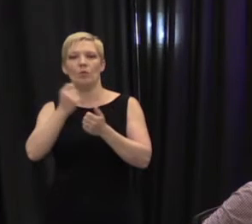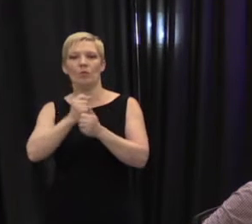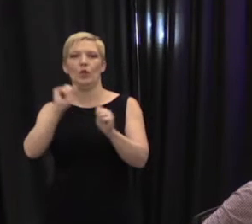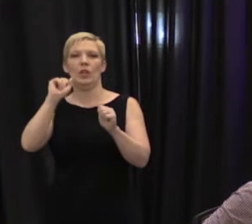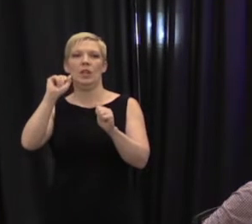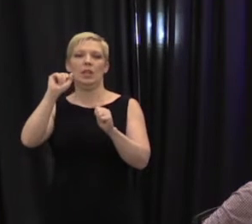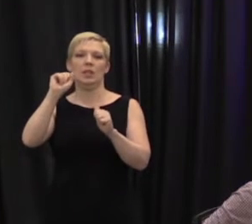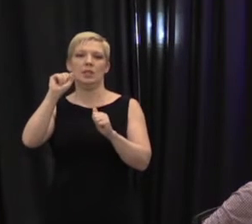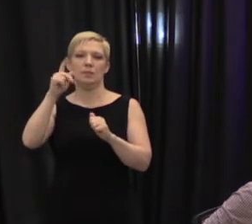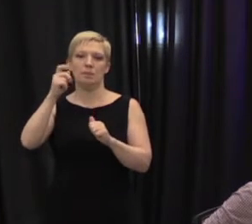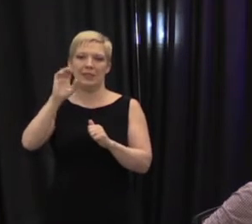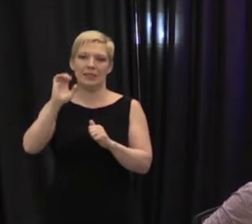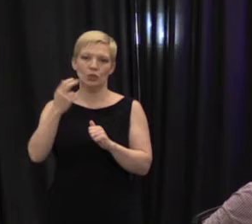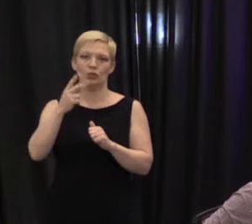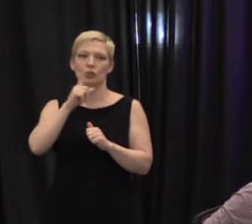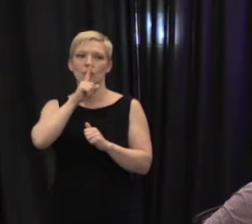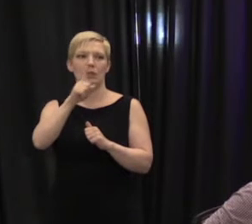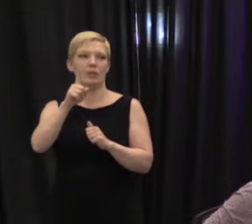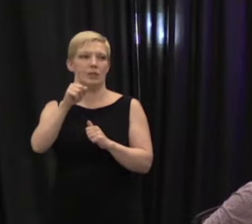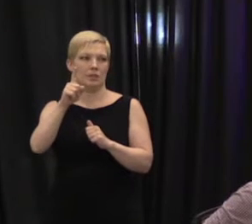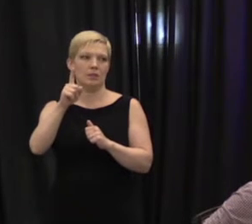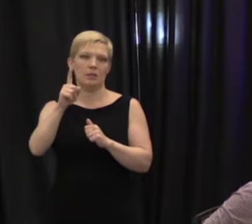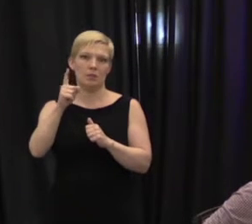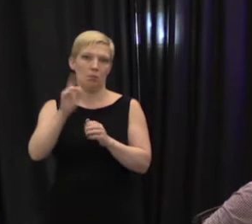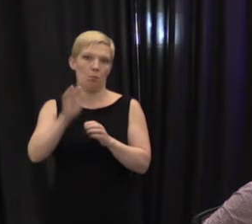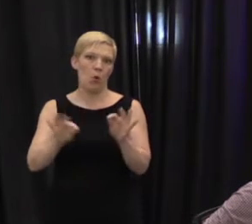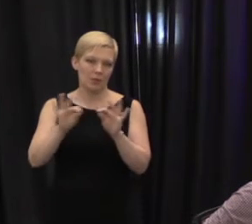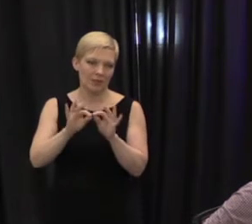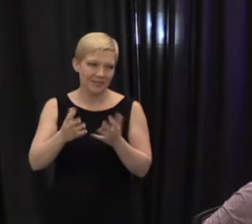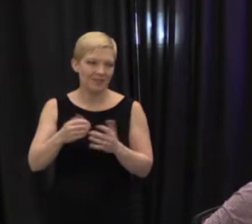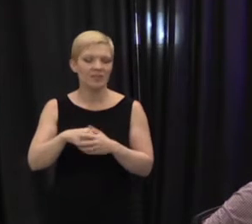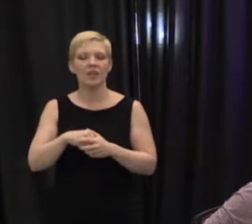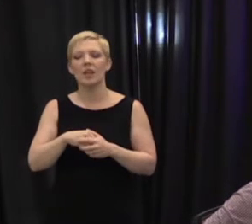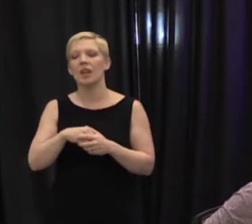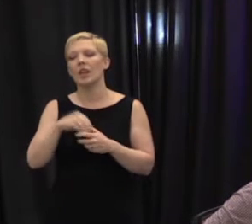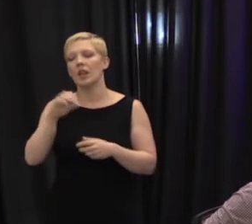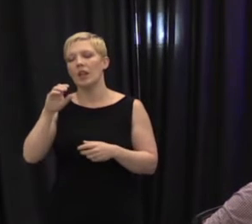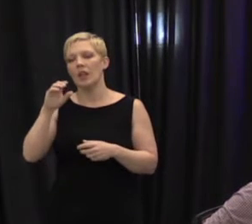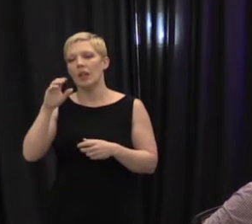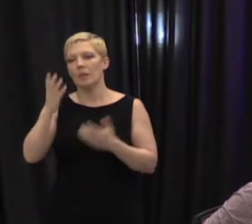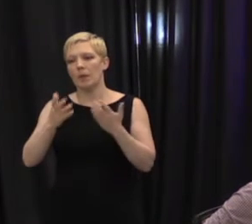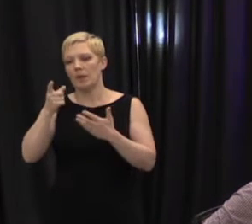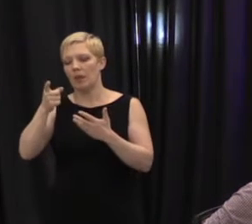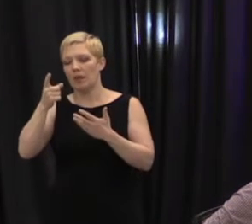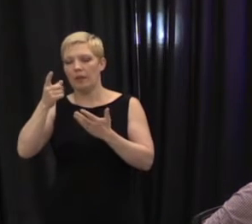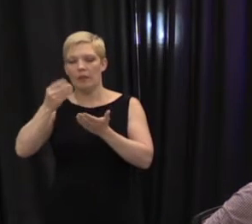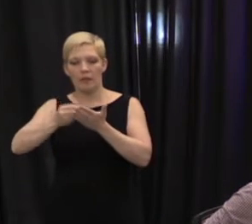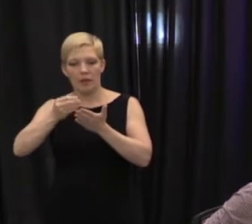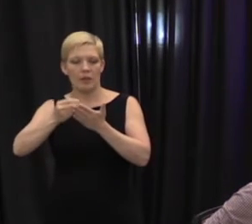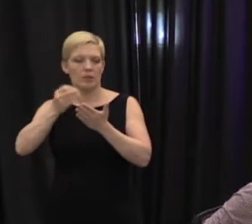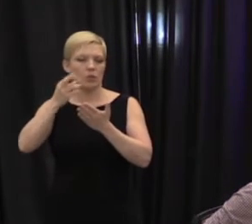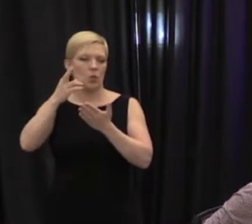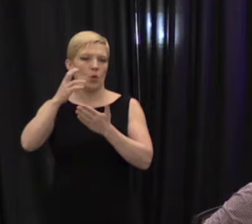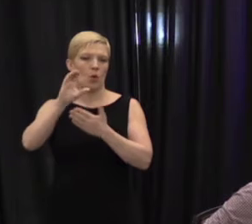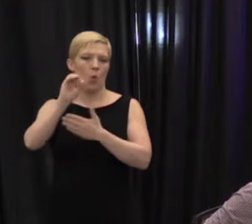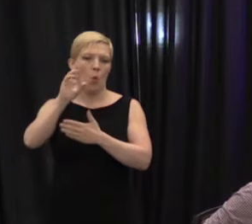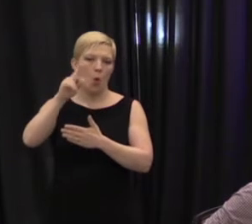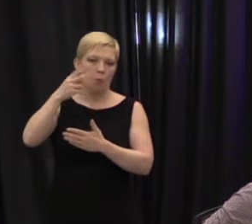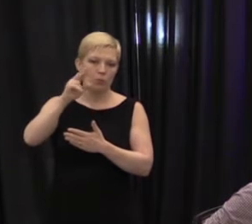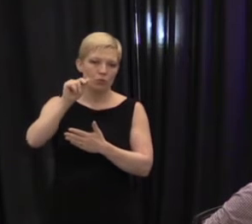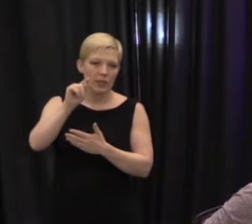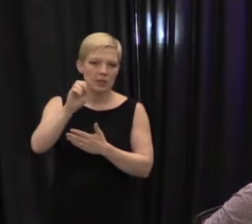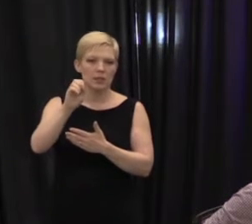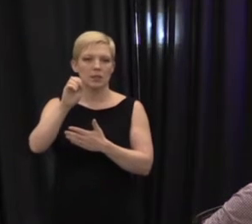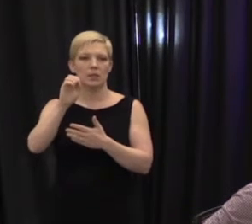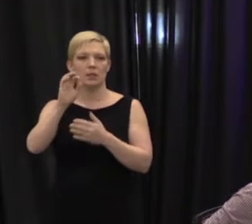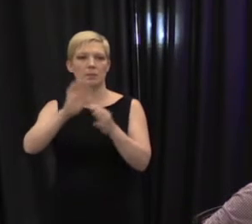that many would not agree with on questions like campaign finance or questions about corporate speech, issues like that. But